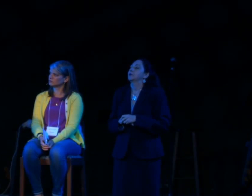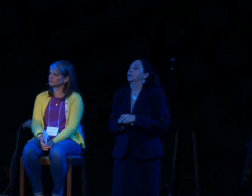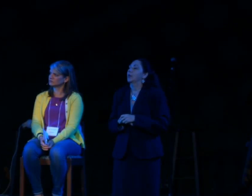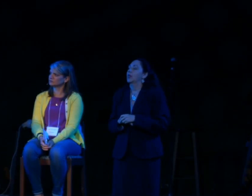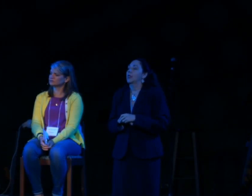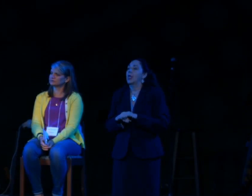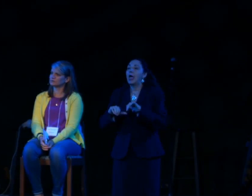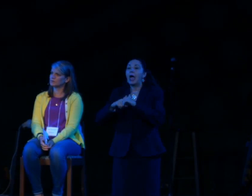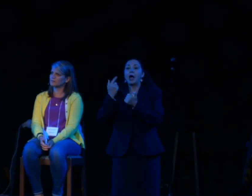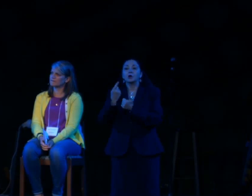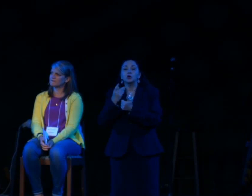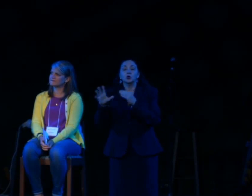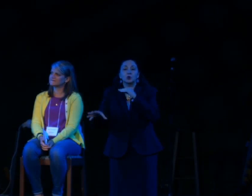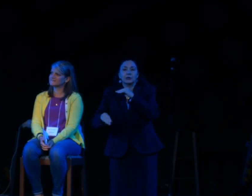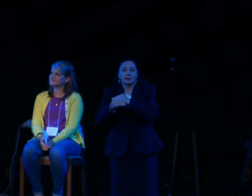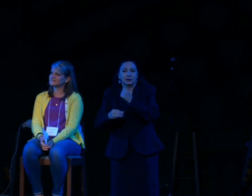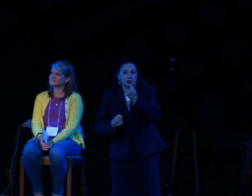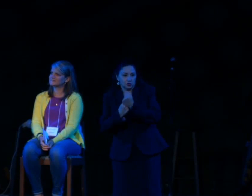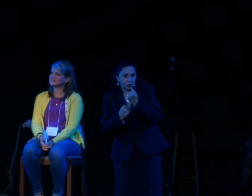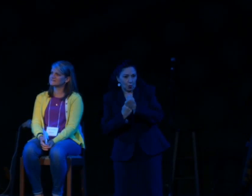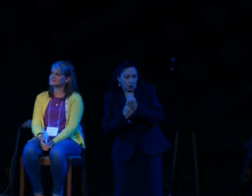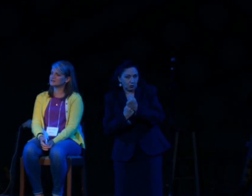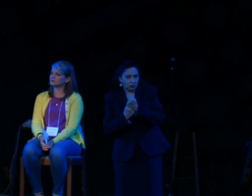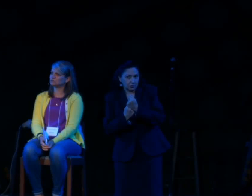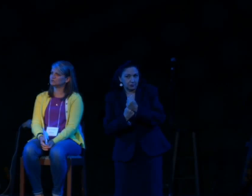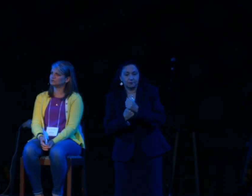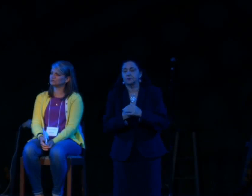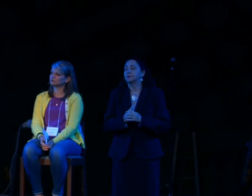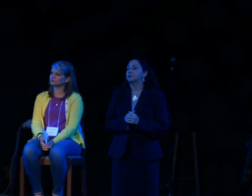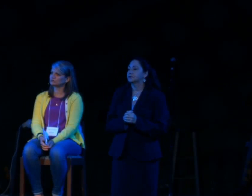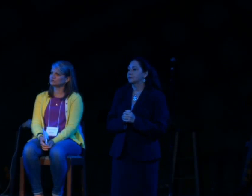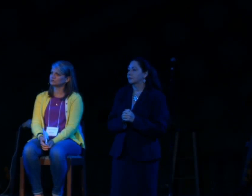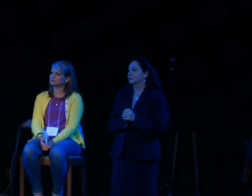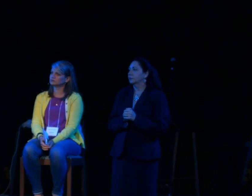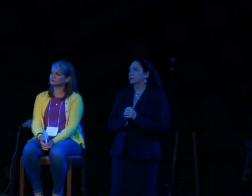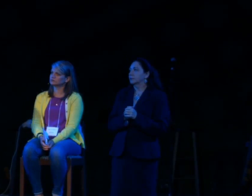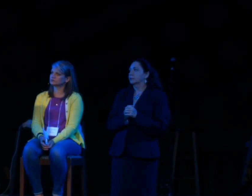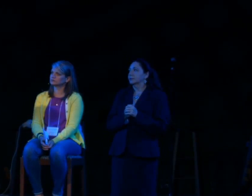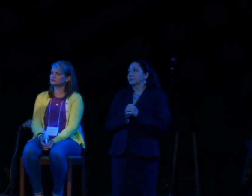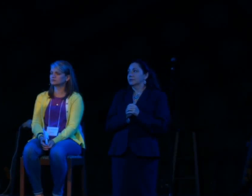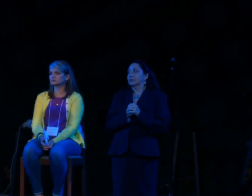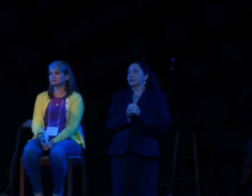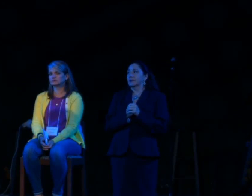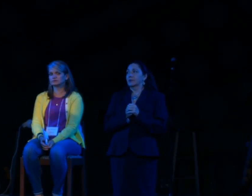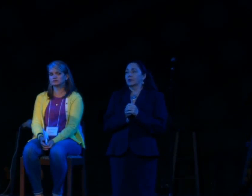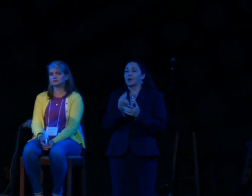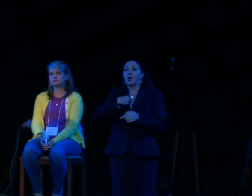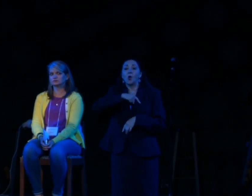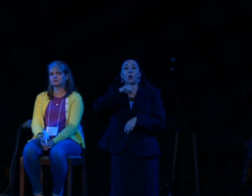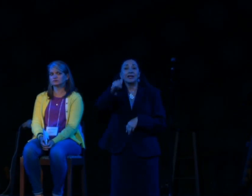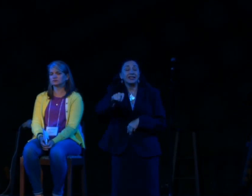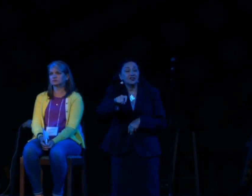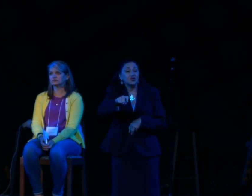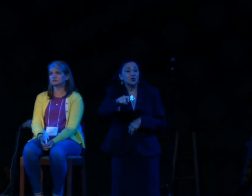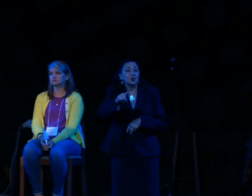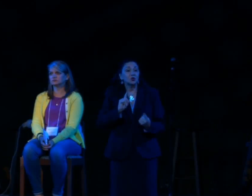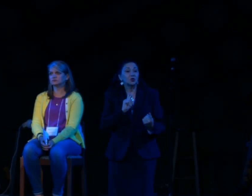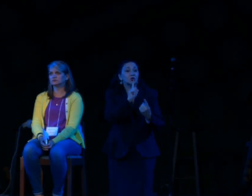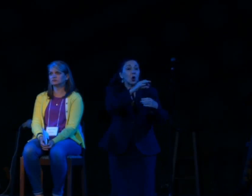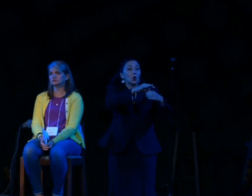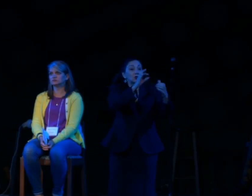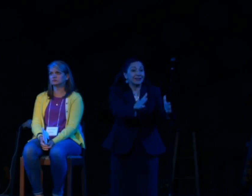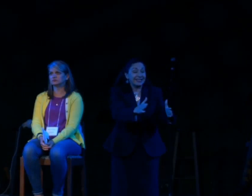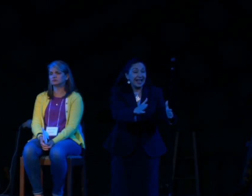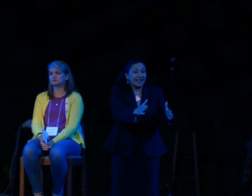be the supplement we need in order to make things happen. We need you to talk to your